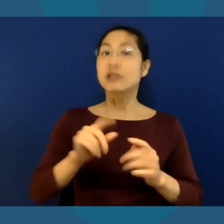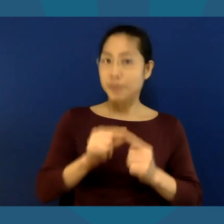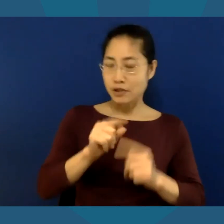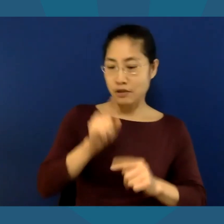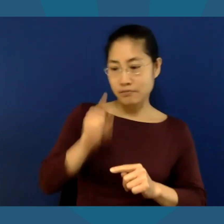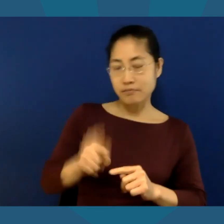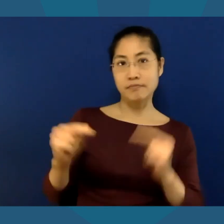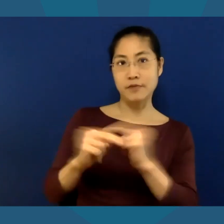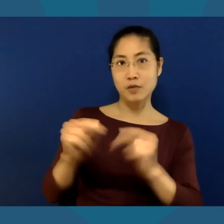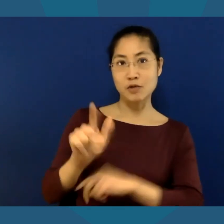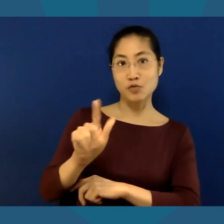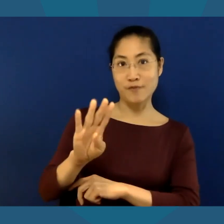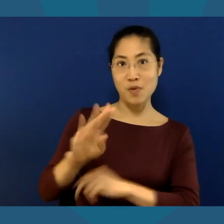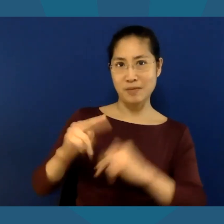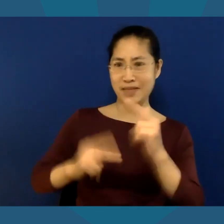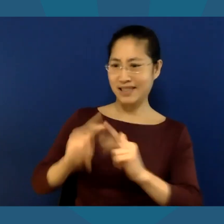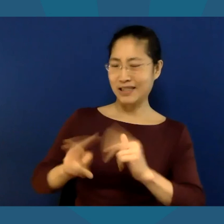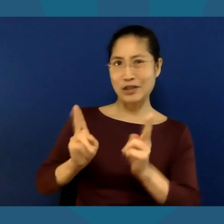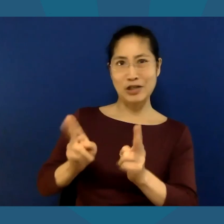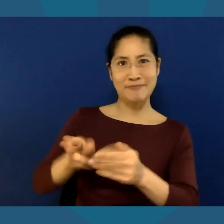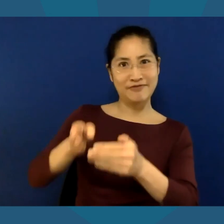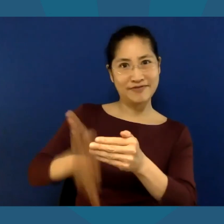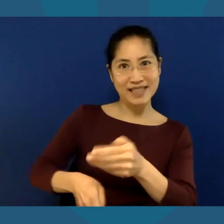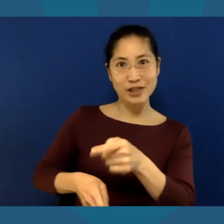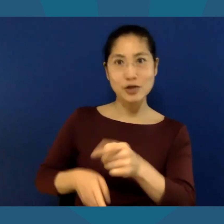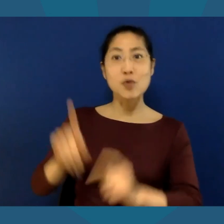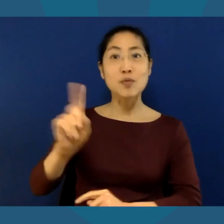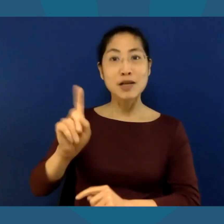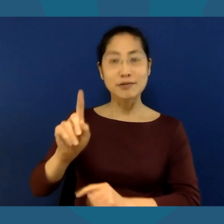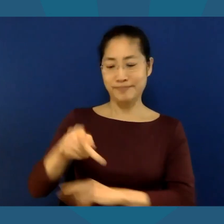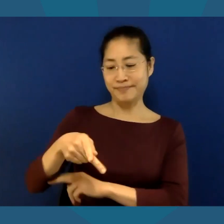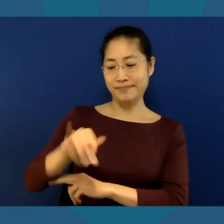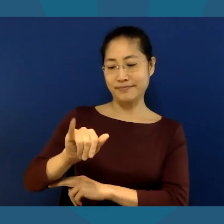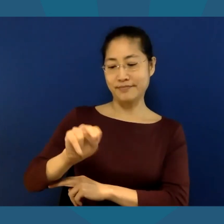notably accelerating the completion of Highway 24